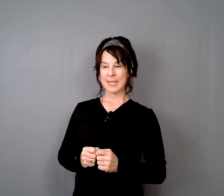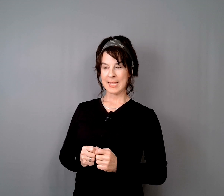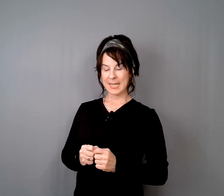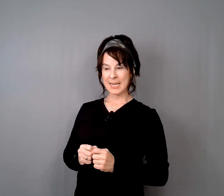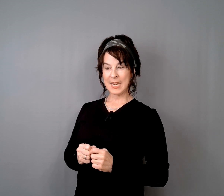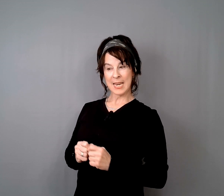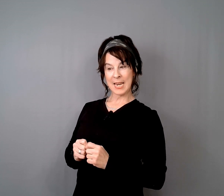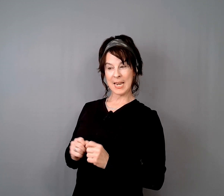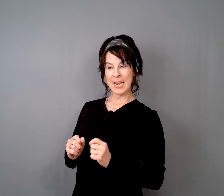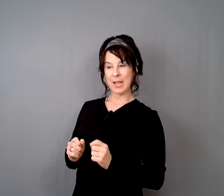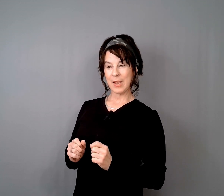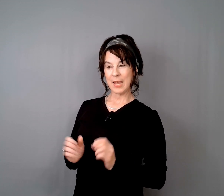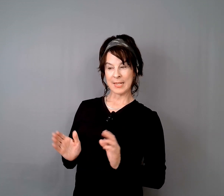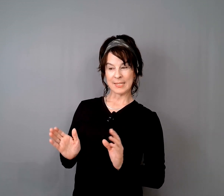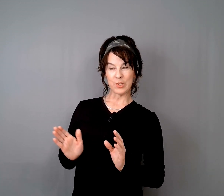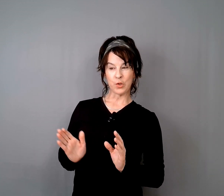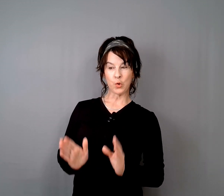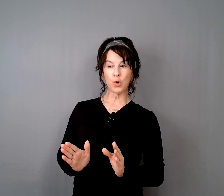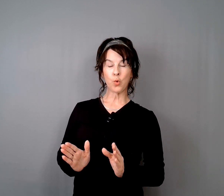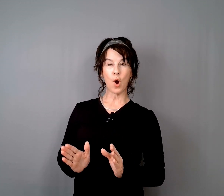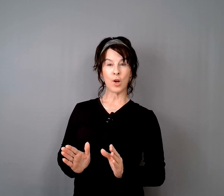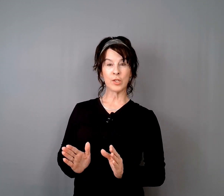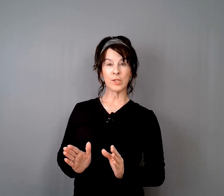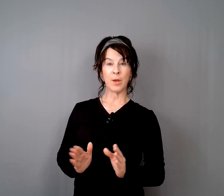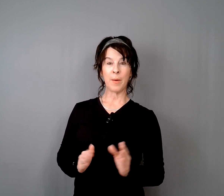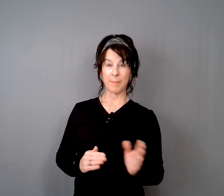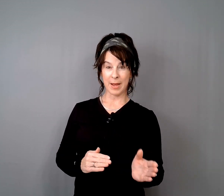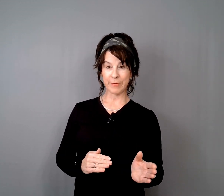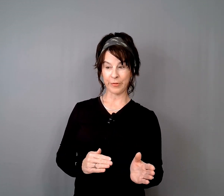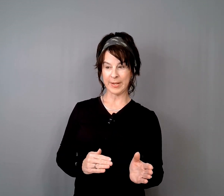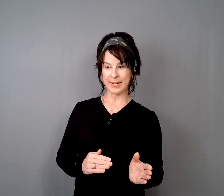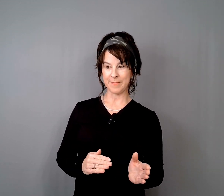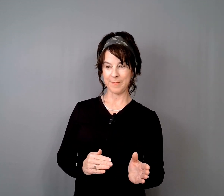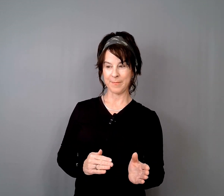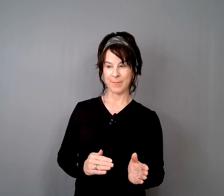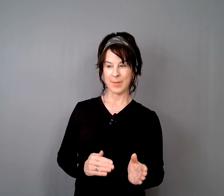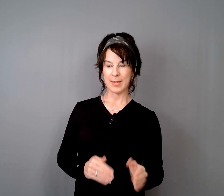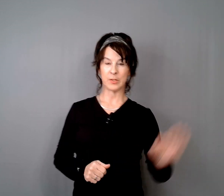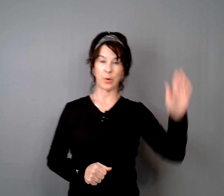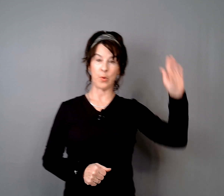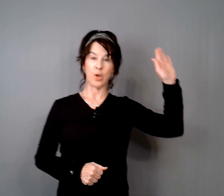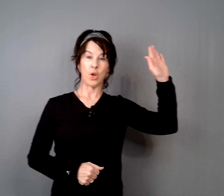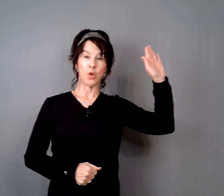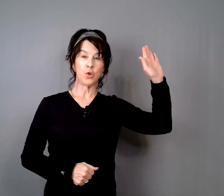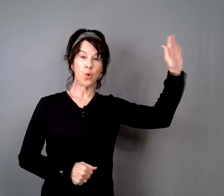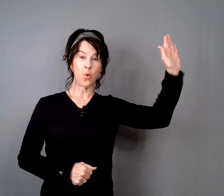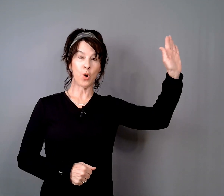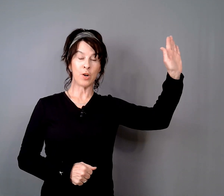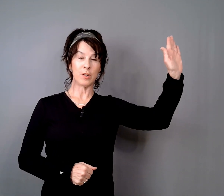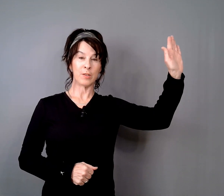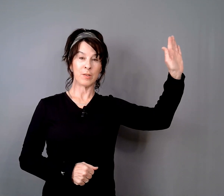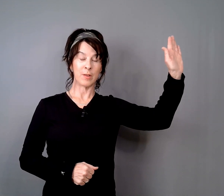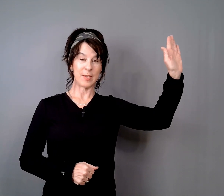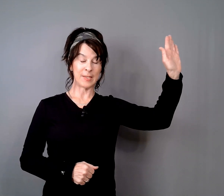Then it says, your cross, my freedom. So this is